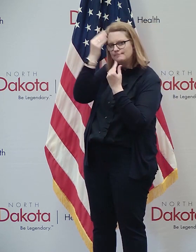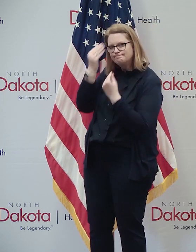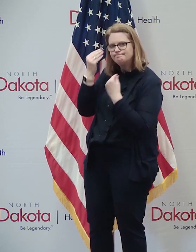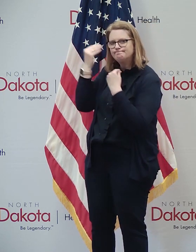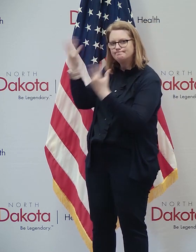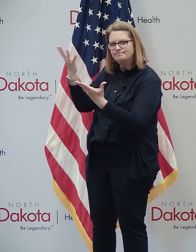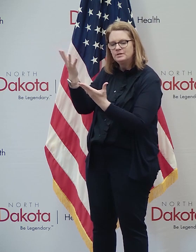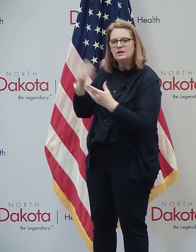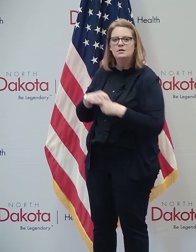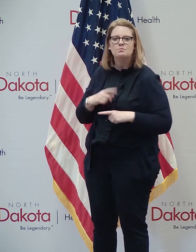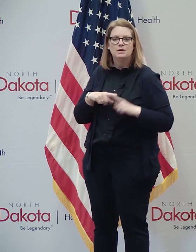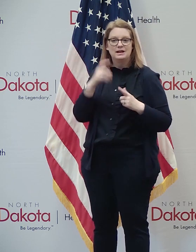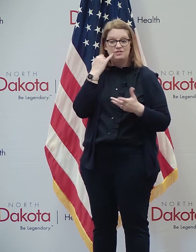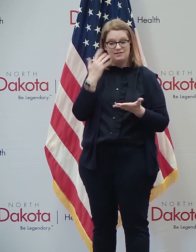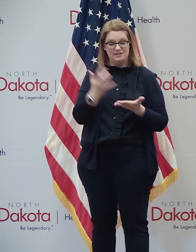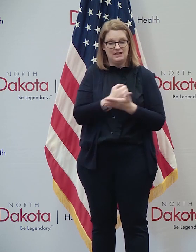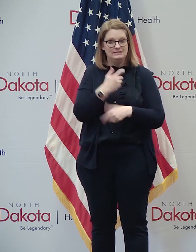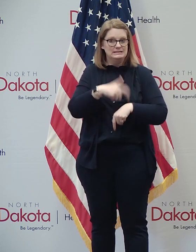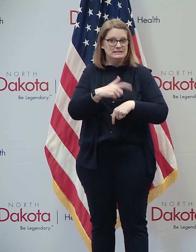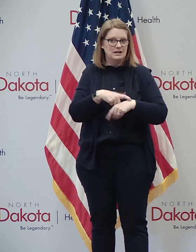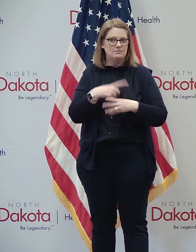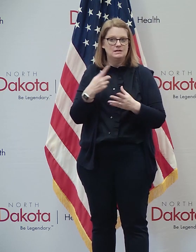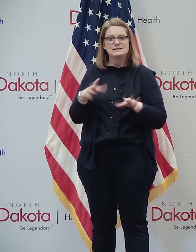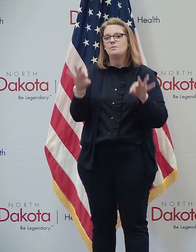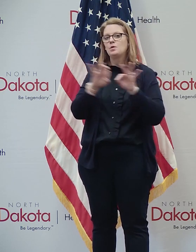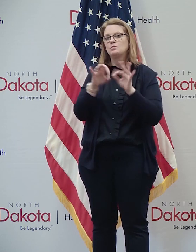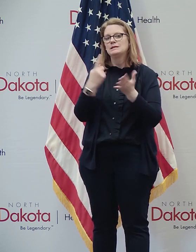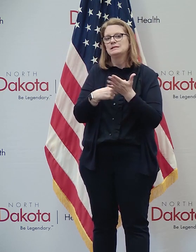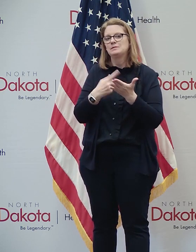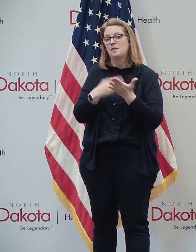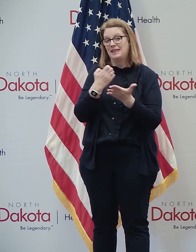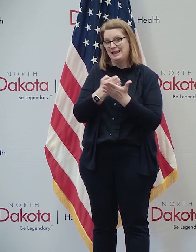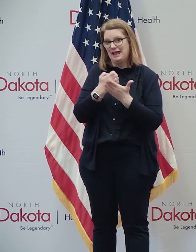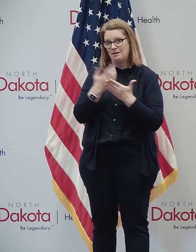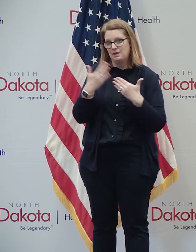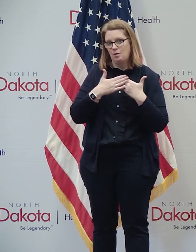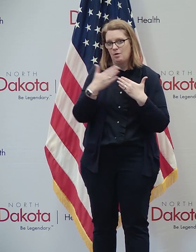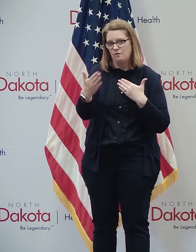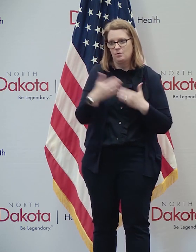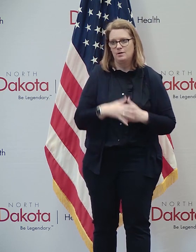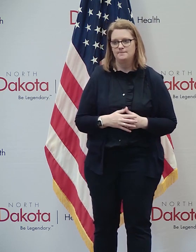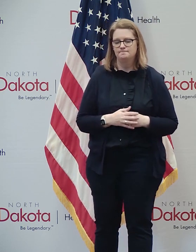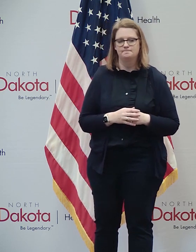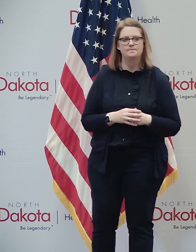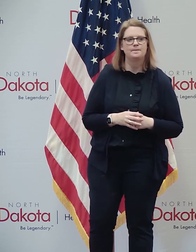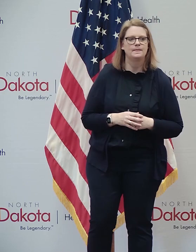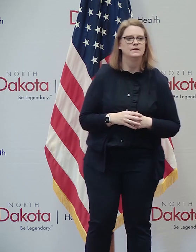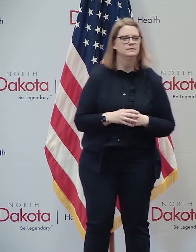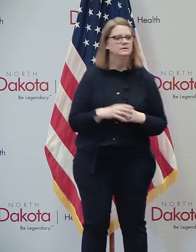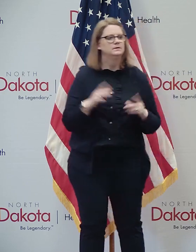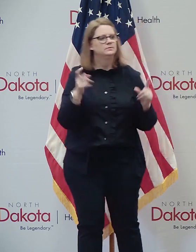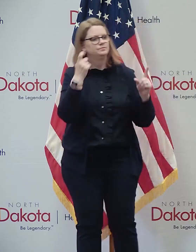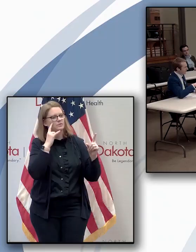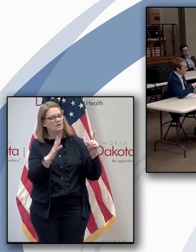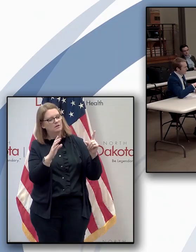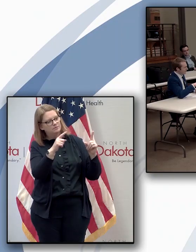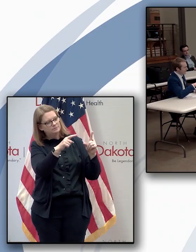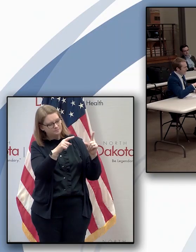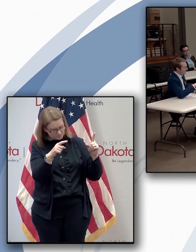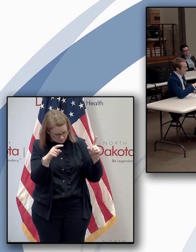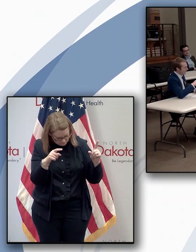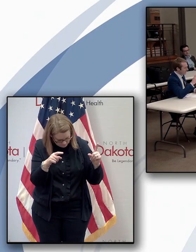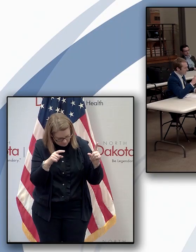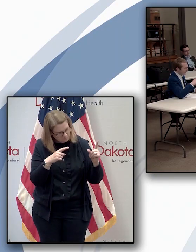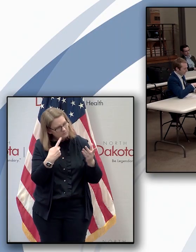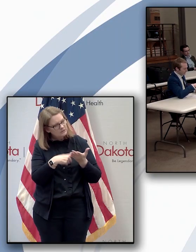of positives to share with the administration. Some of that was reported out this morning to the vice president. So we've been in a position